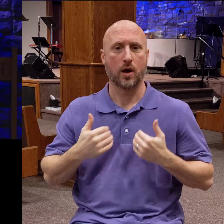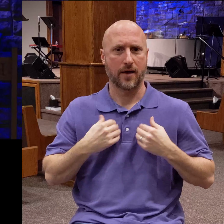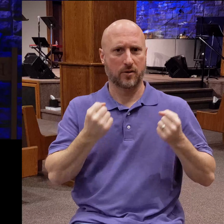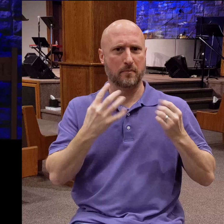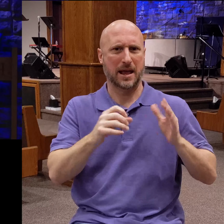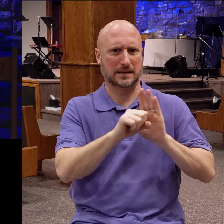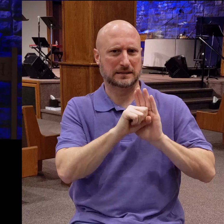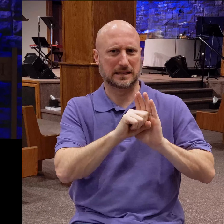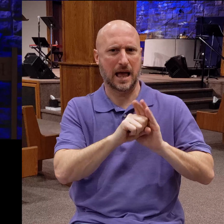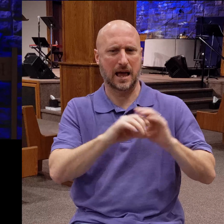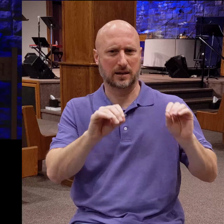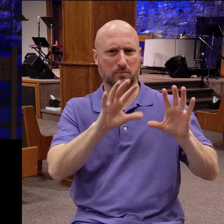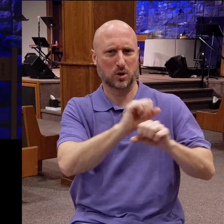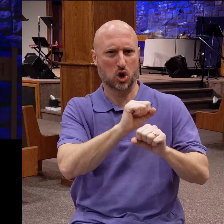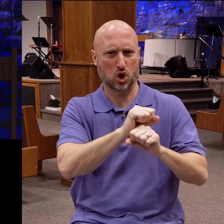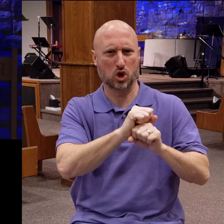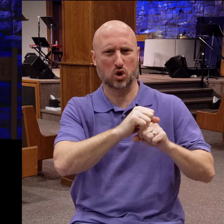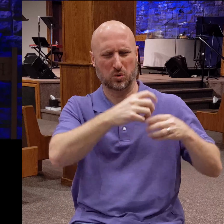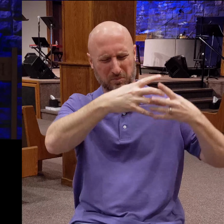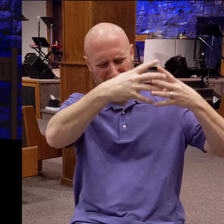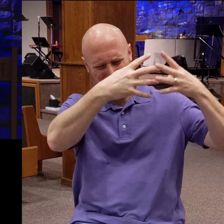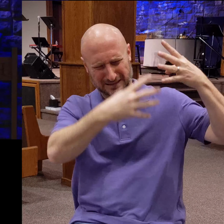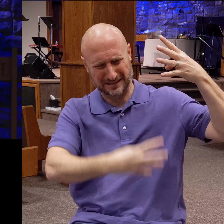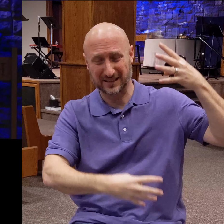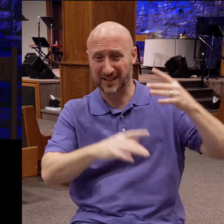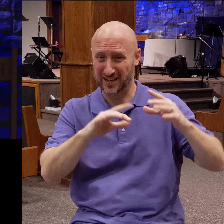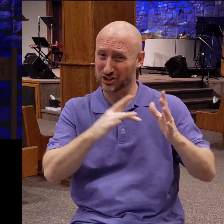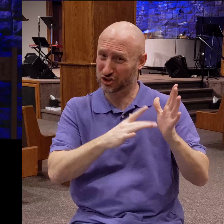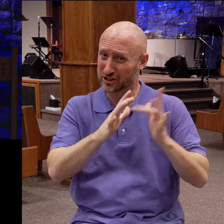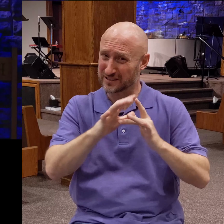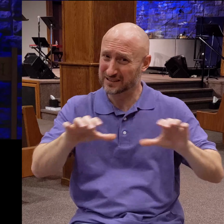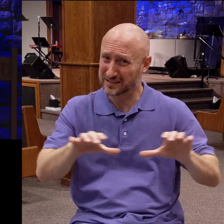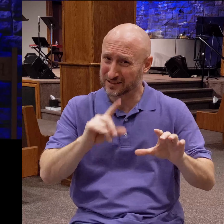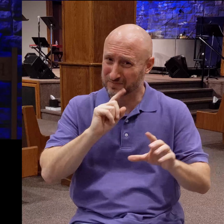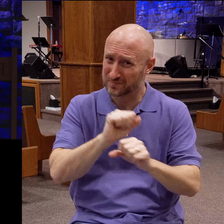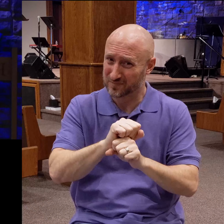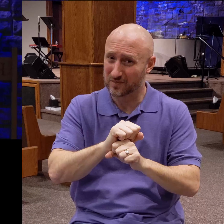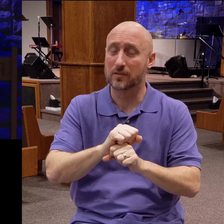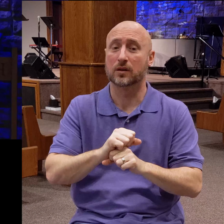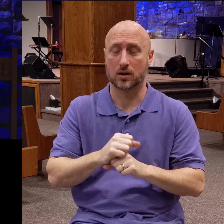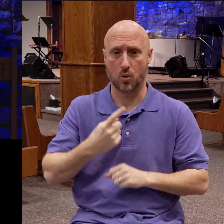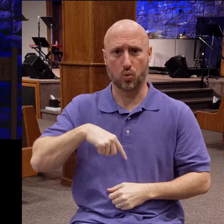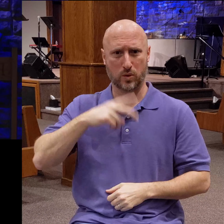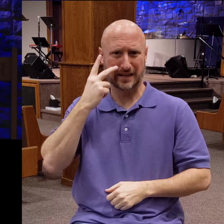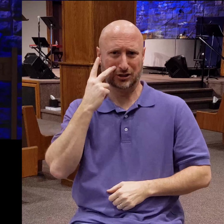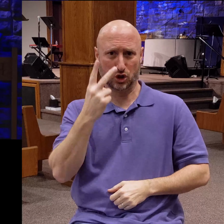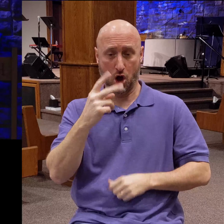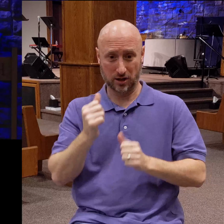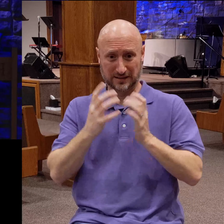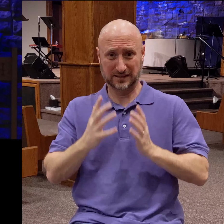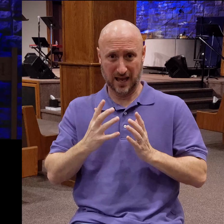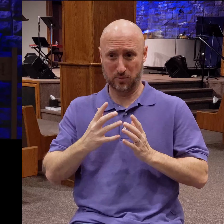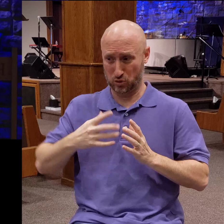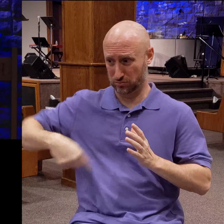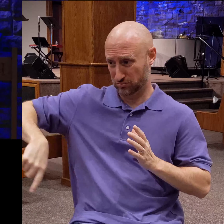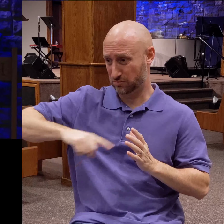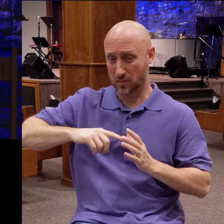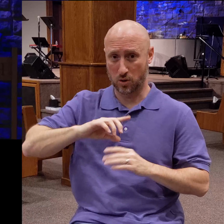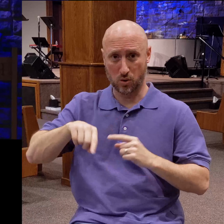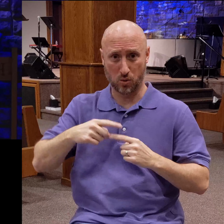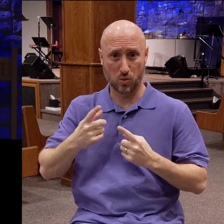signs truly did Jesus, and he did them in the presence of his disciples, John